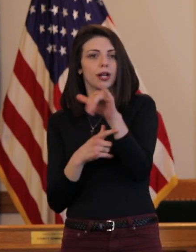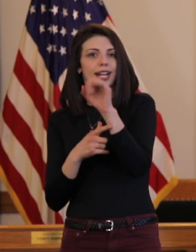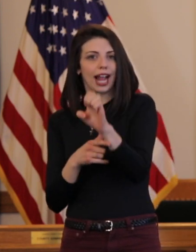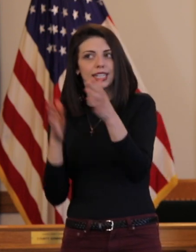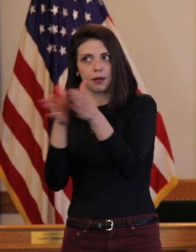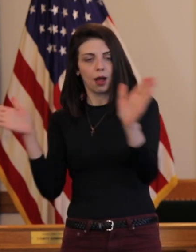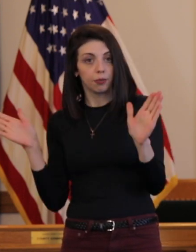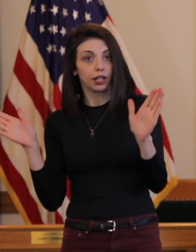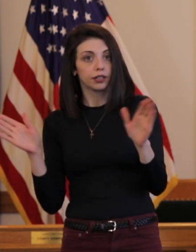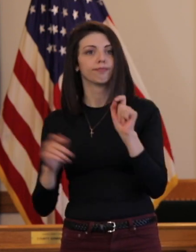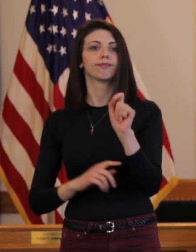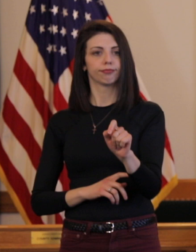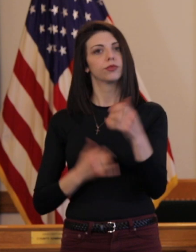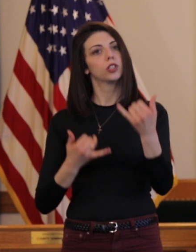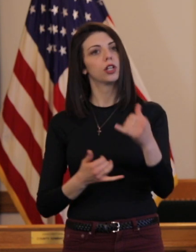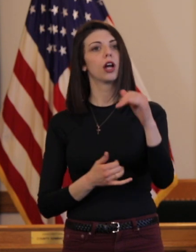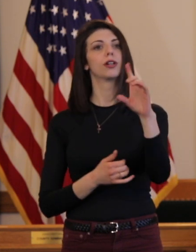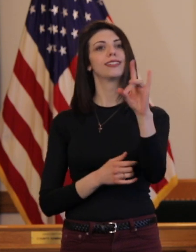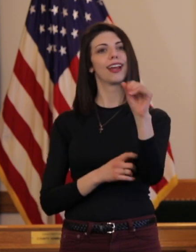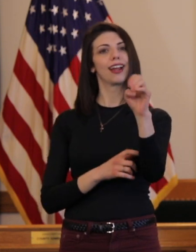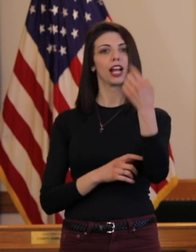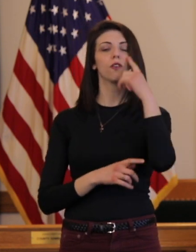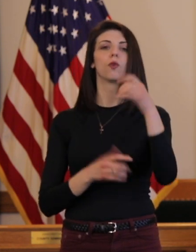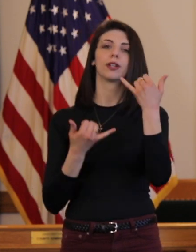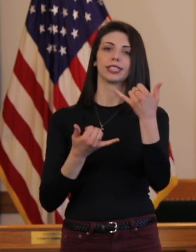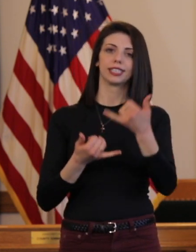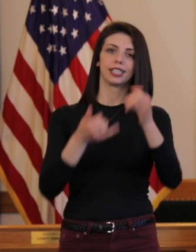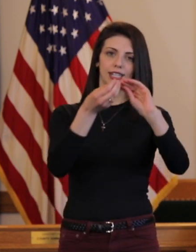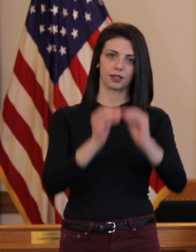said, I will introduce Diane Oldenburg for today's daily report.